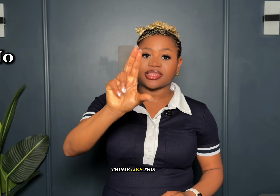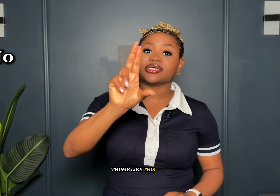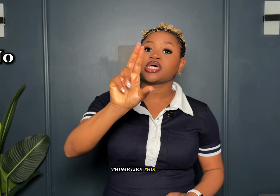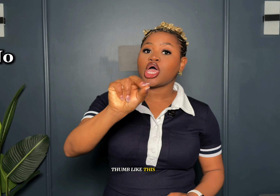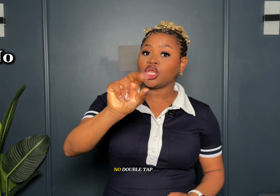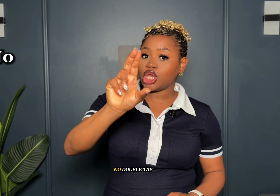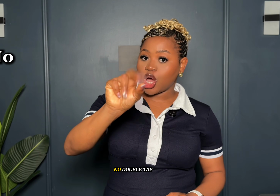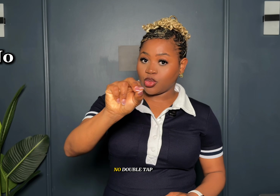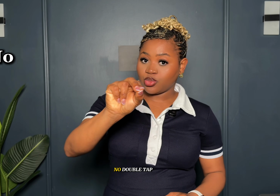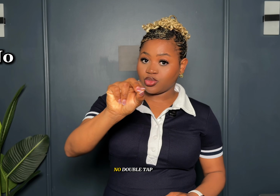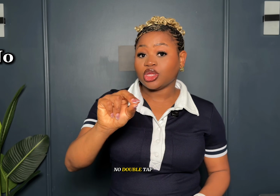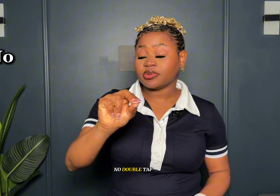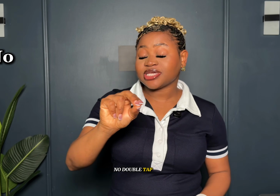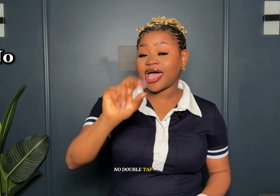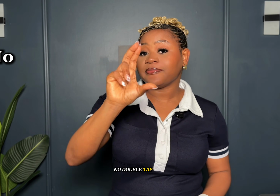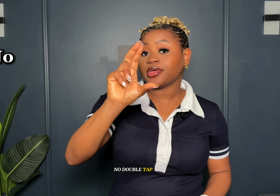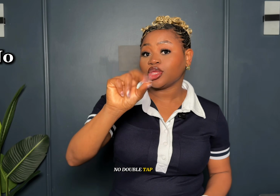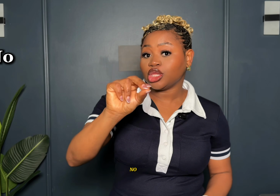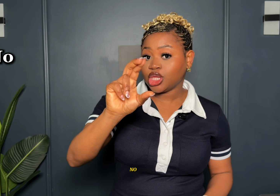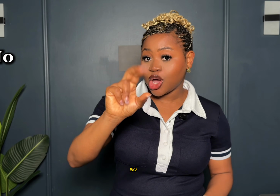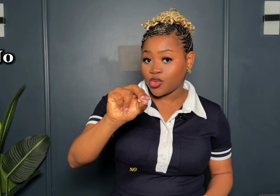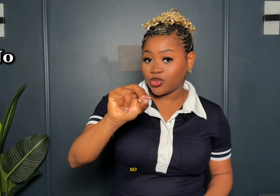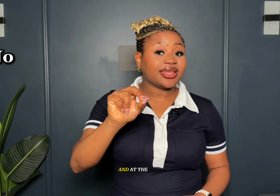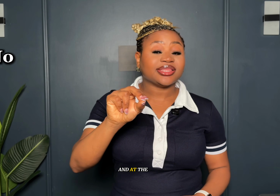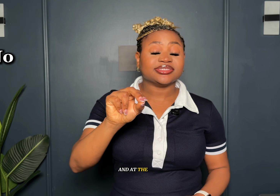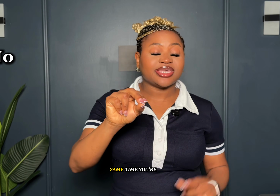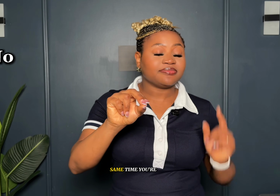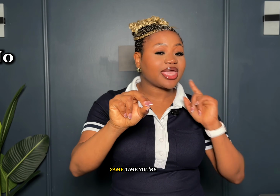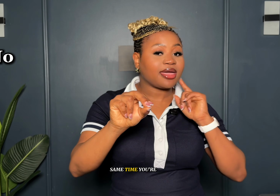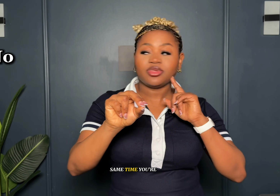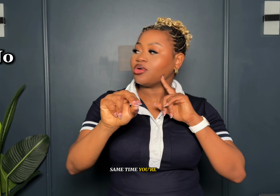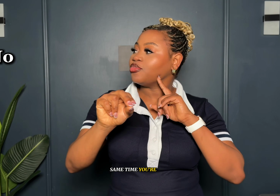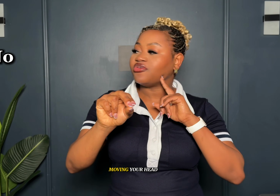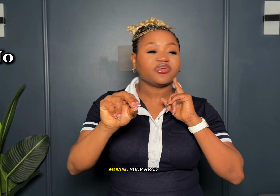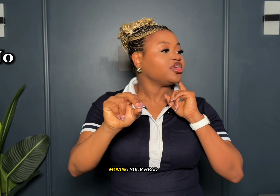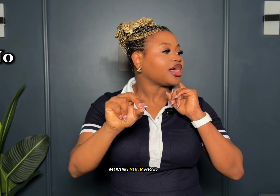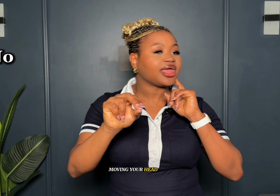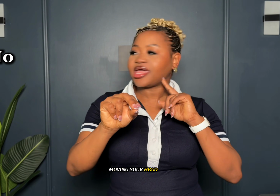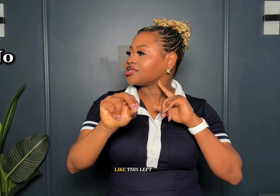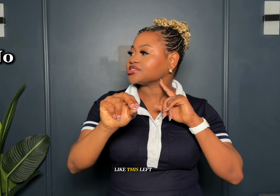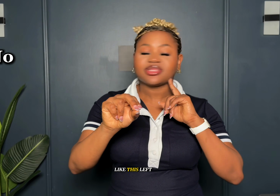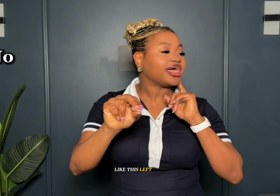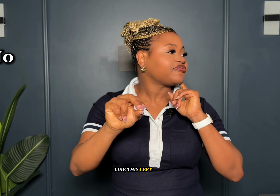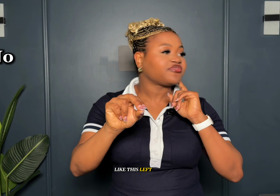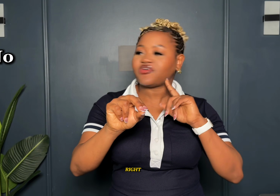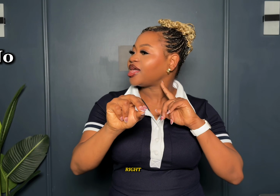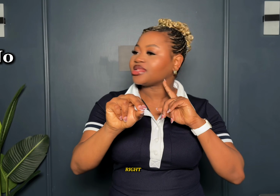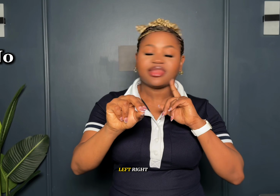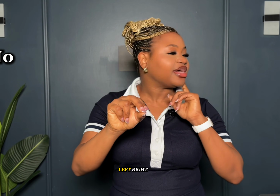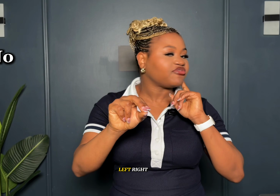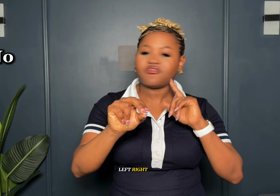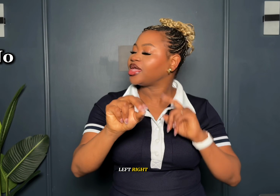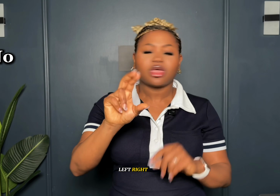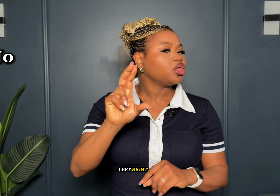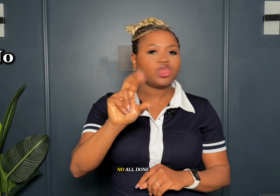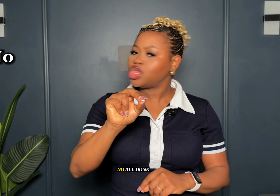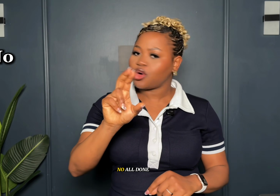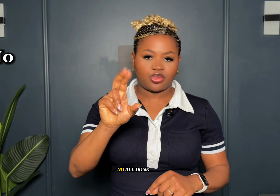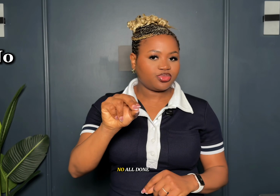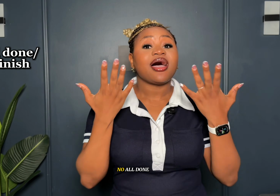this. No. Double tap. No. And at the same time, you're moving your head like this. Left, right, left, right. No.